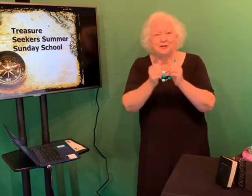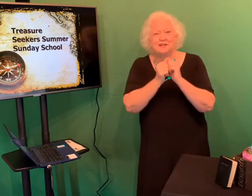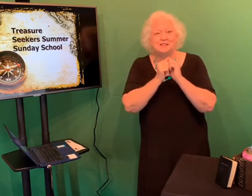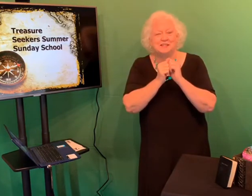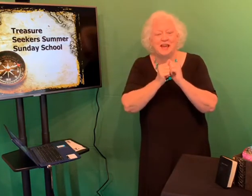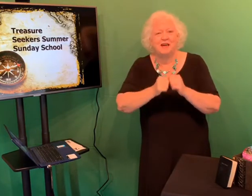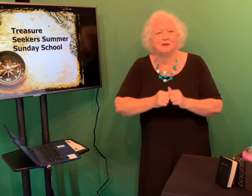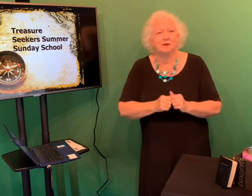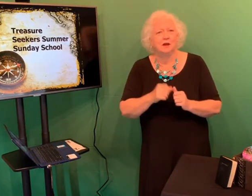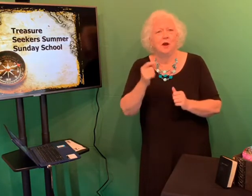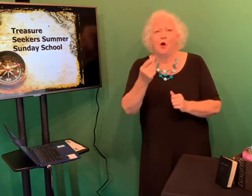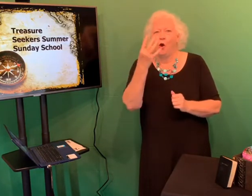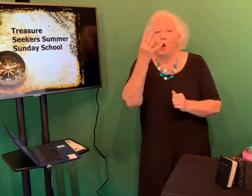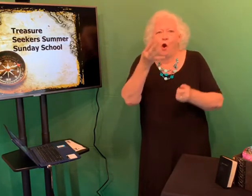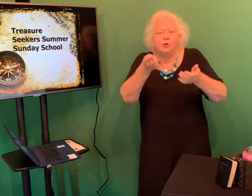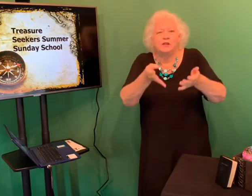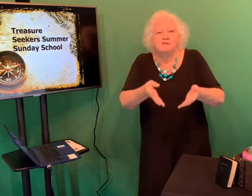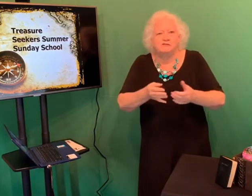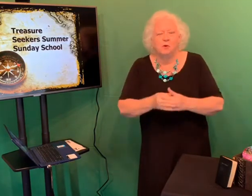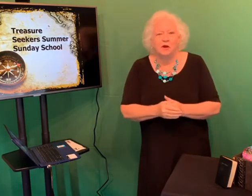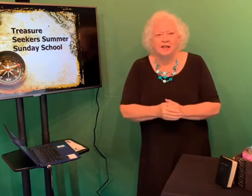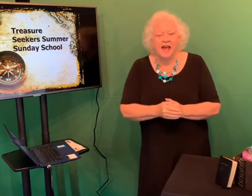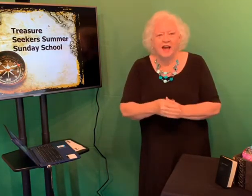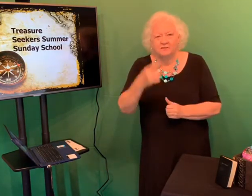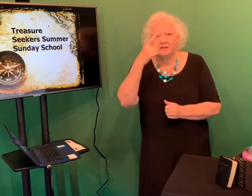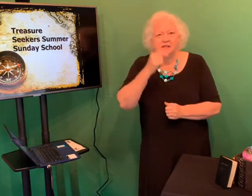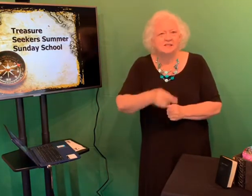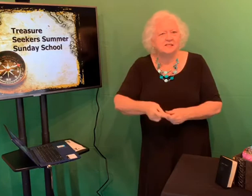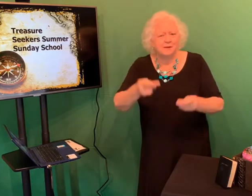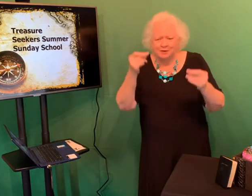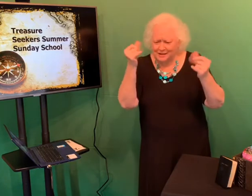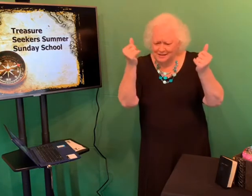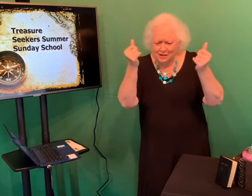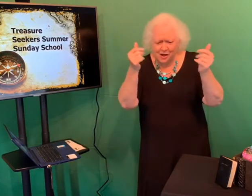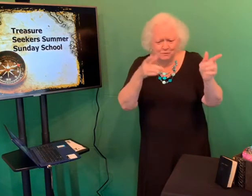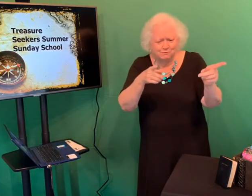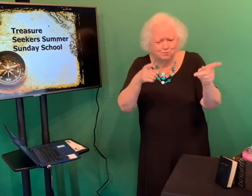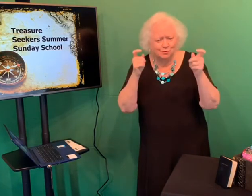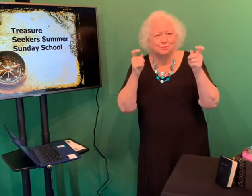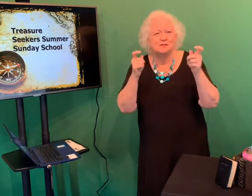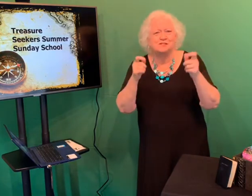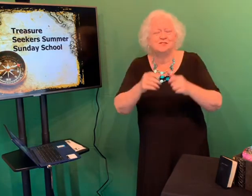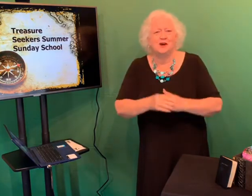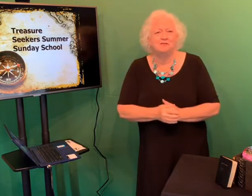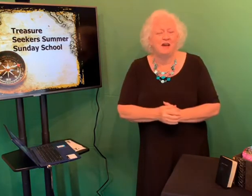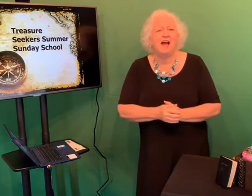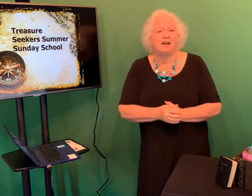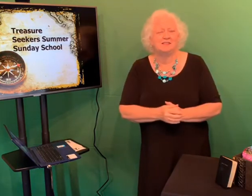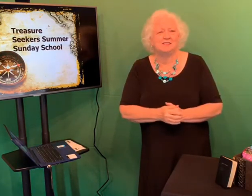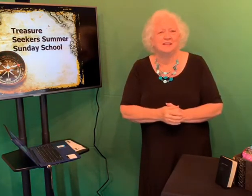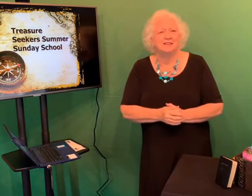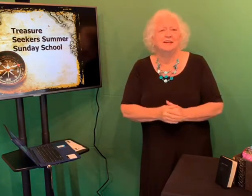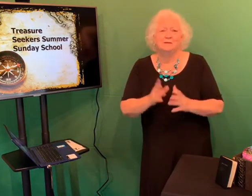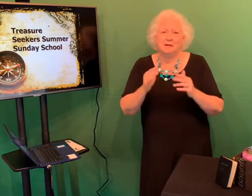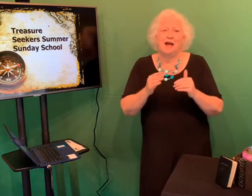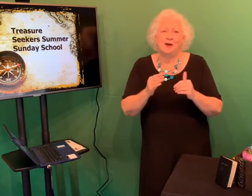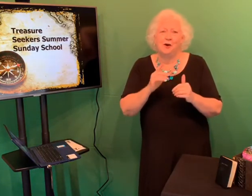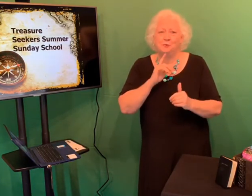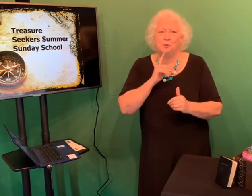learning together. Only 4 left. Summer has gone so fast. But I hope you